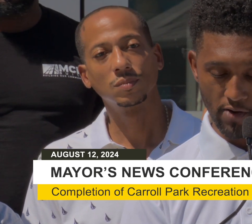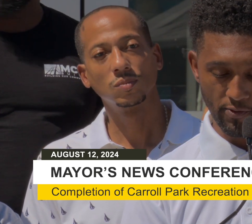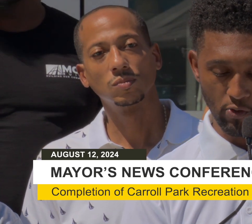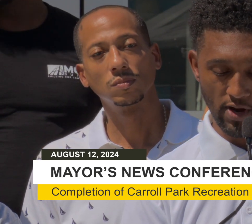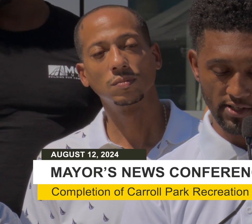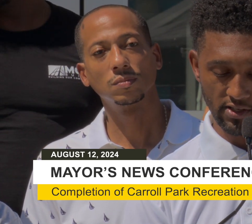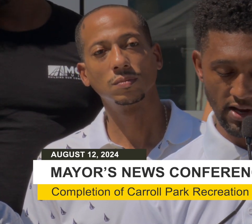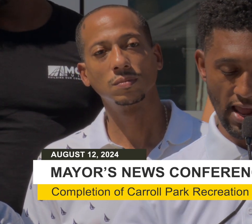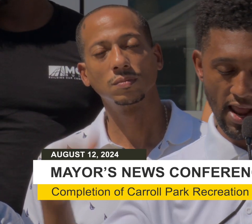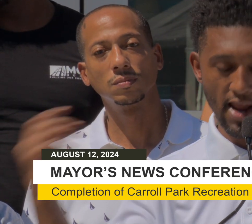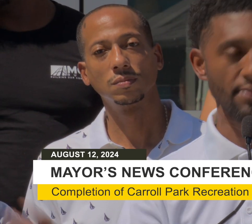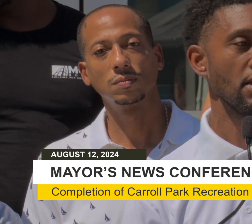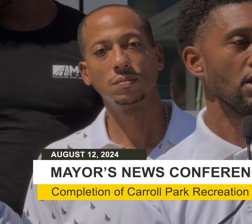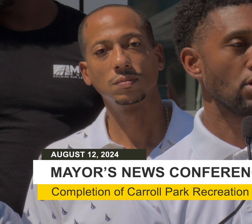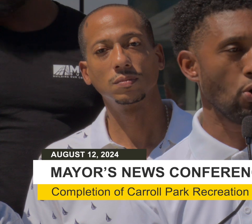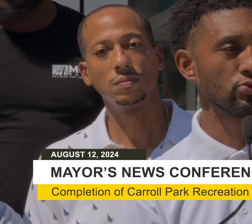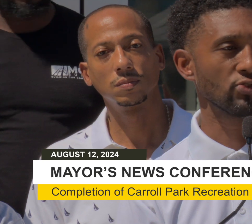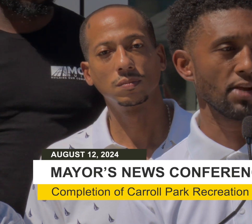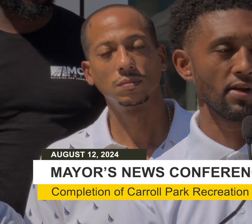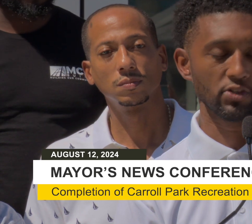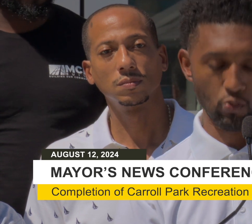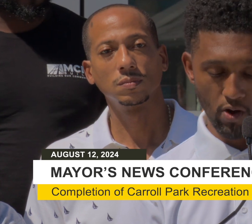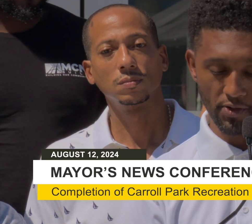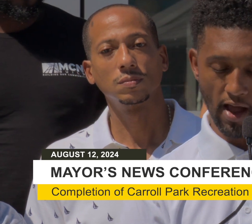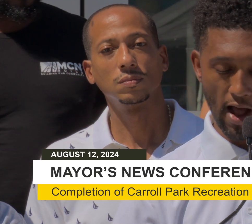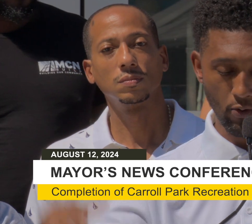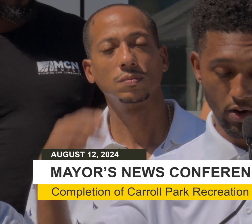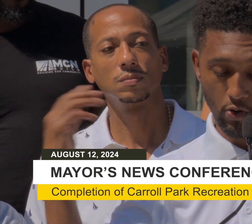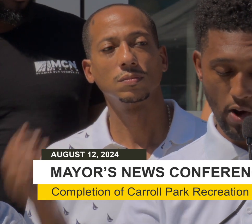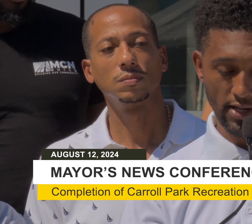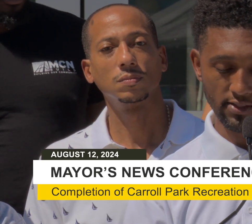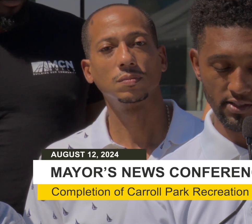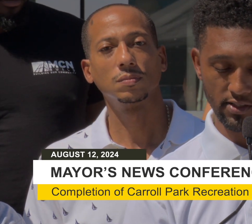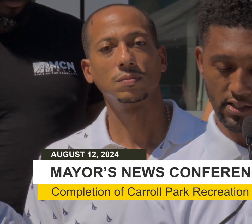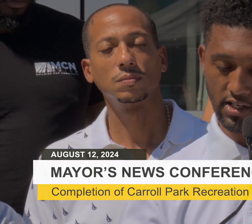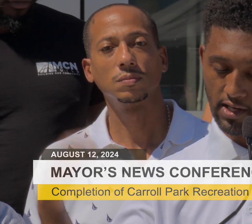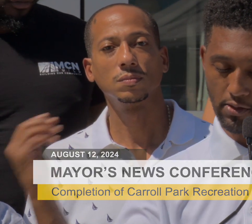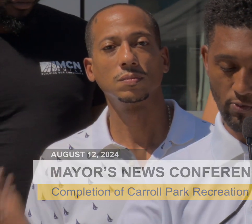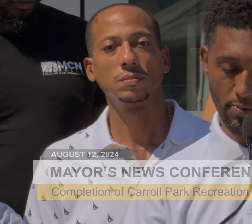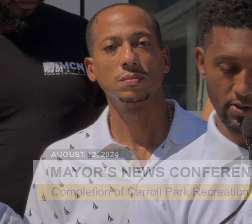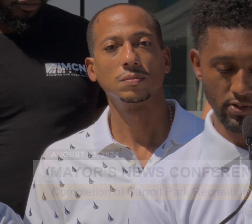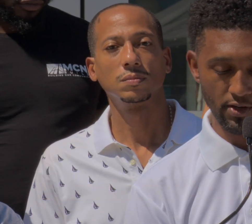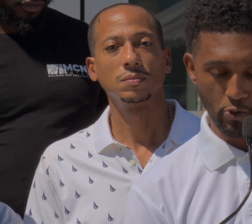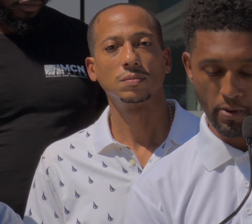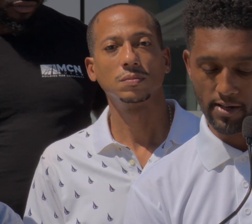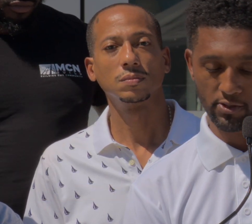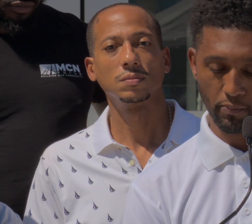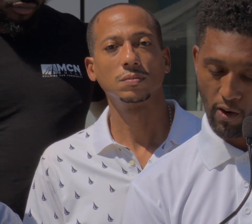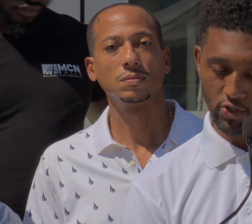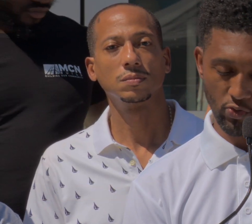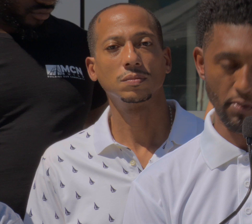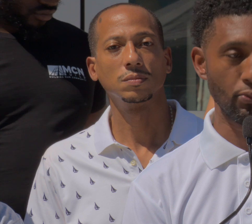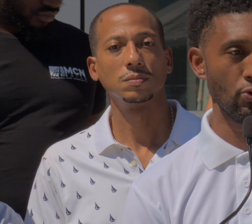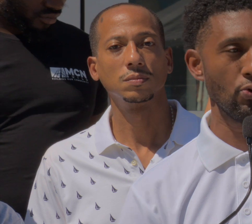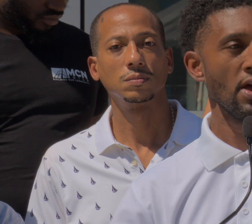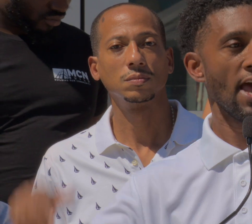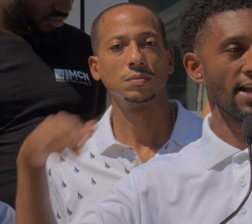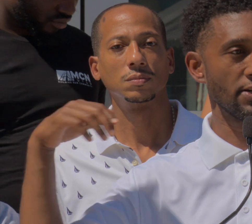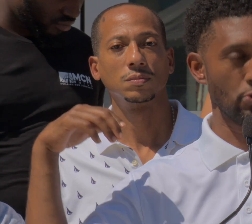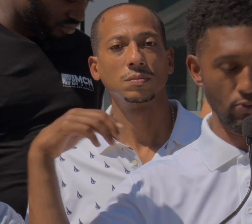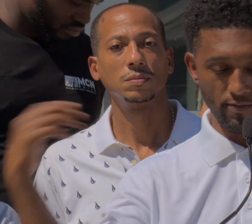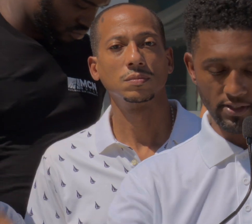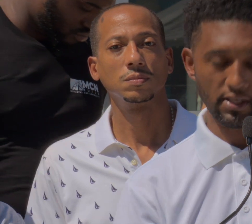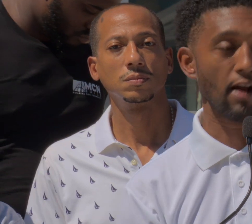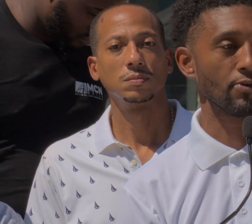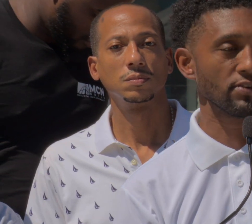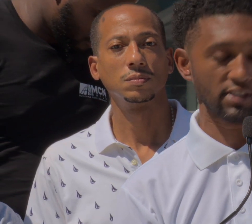new Gardenville Rec Center, and Coldstream and Towanda Aquatic Centers, cut the ribbon on a new Patterson Park swimming pool and a